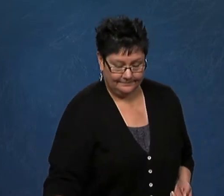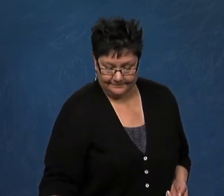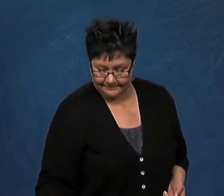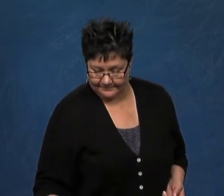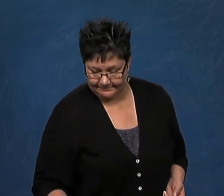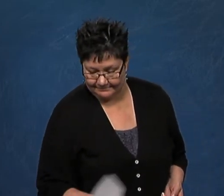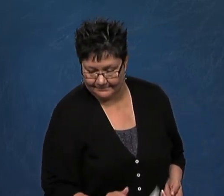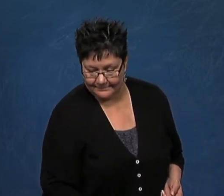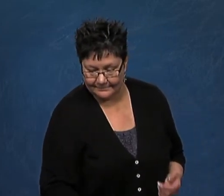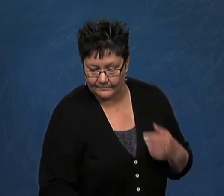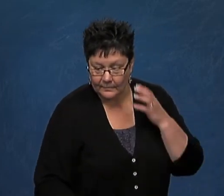locations.